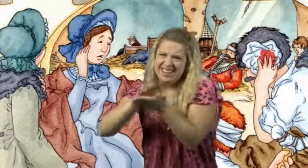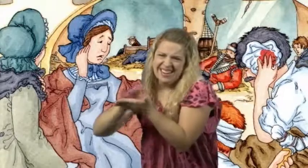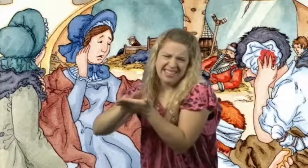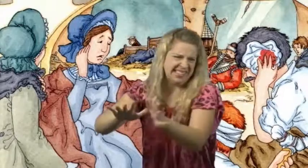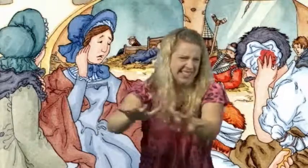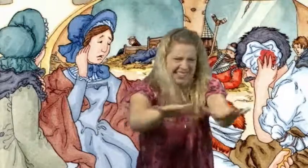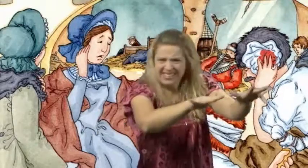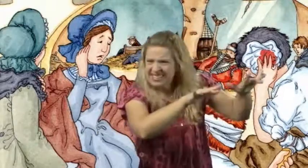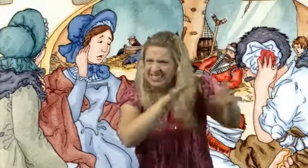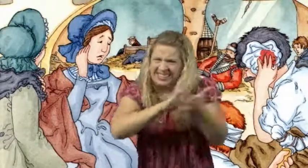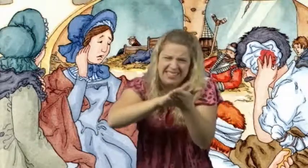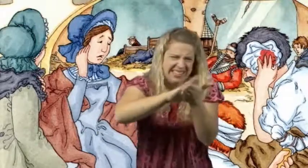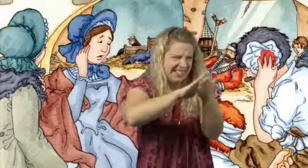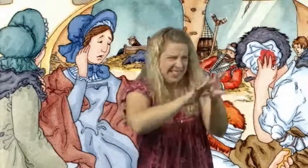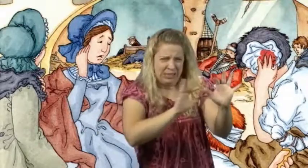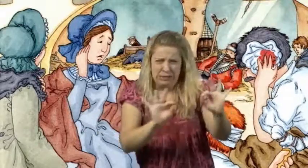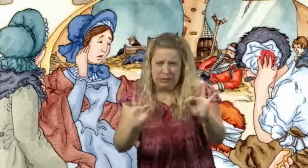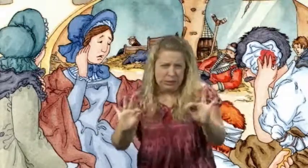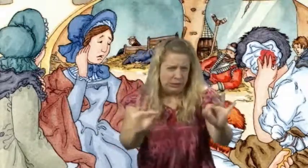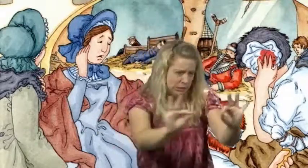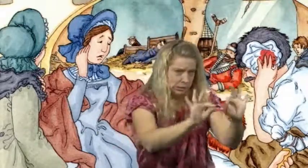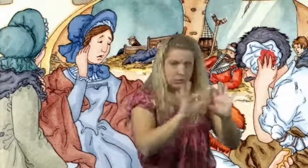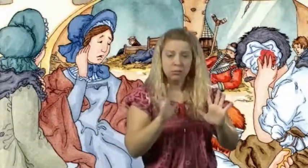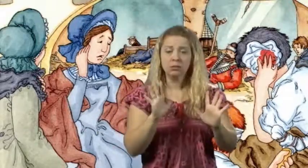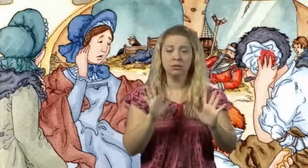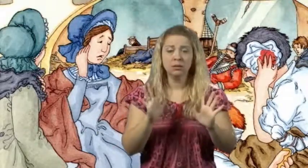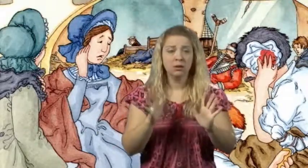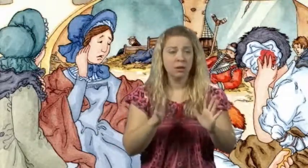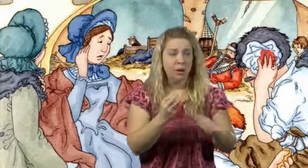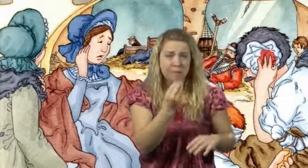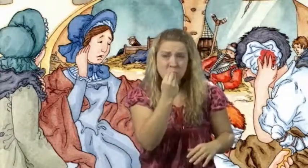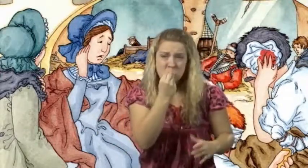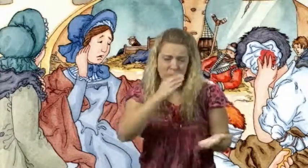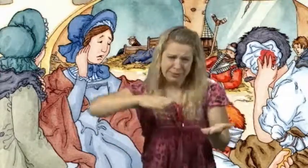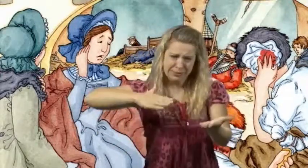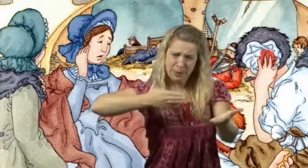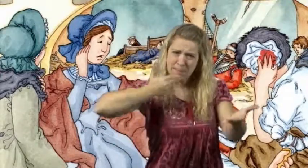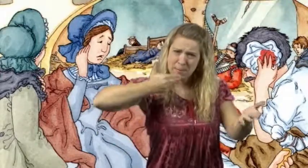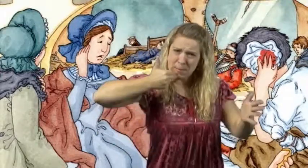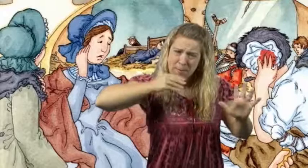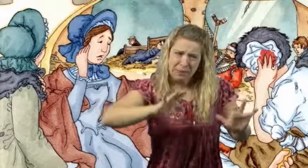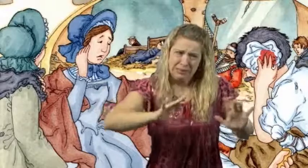Florence and the nurses cleaned the hospital, prepared better food, and cared for the sick.